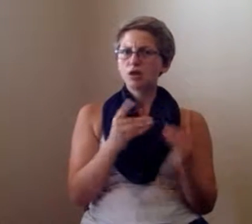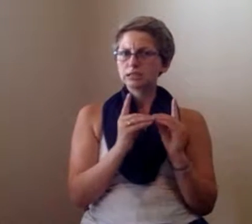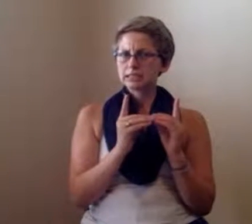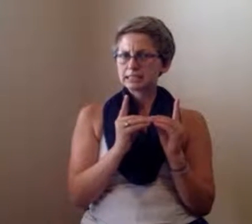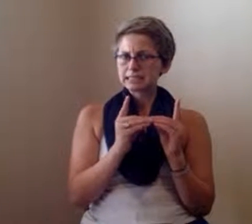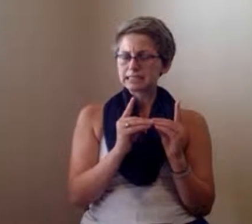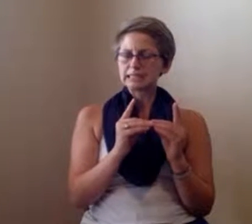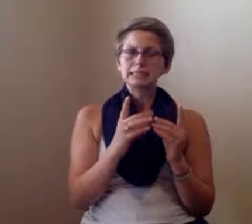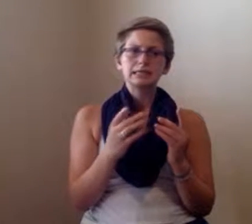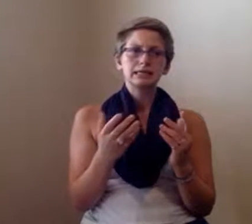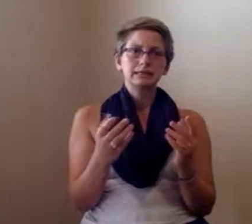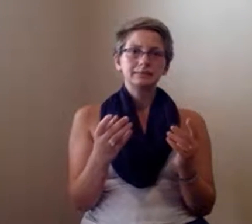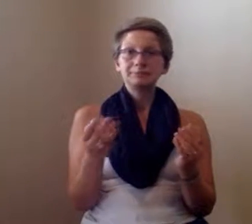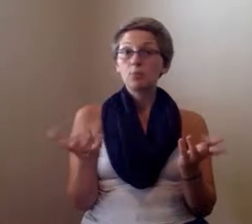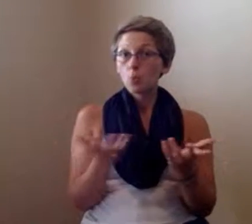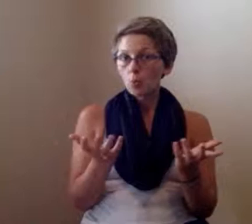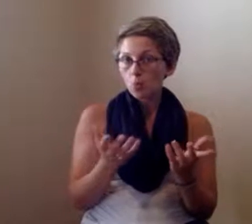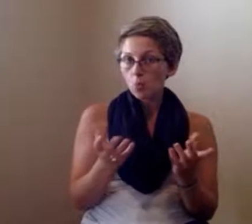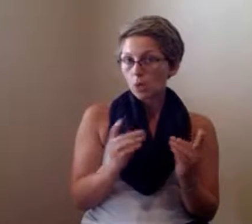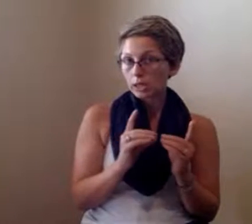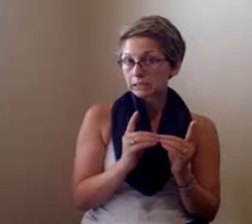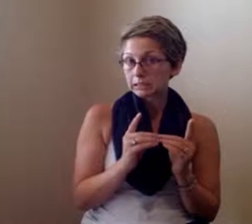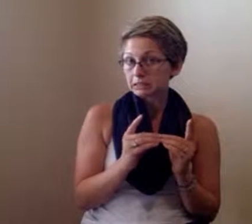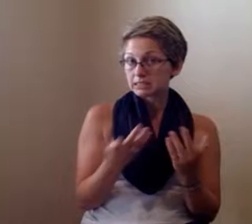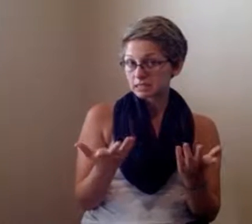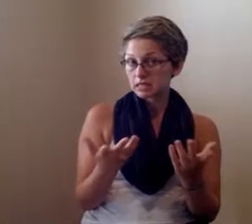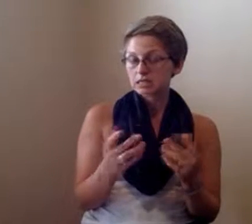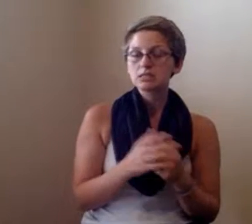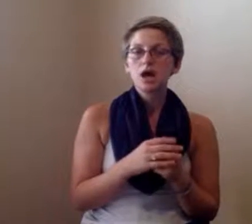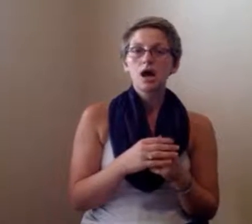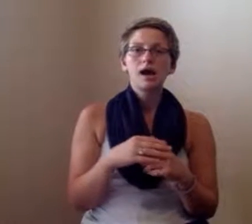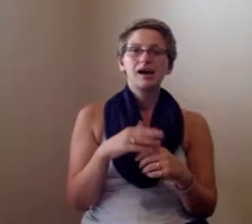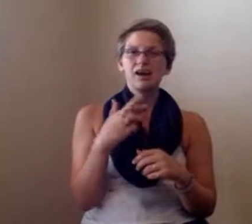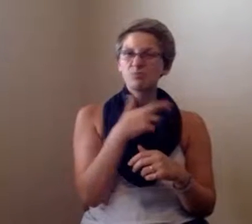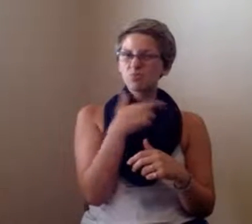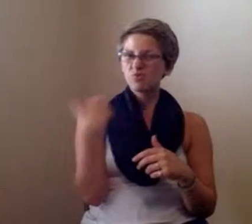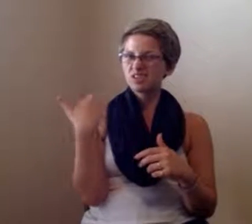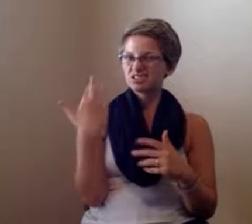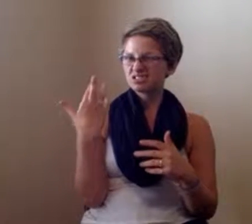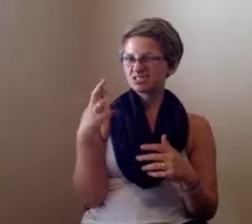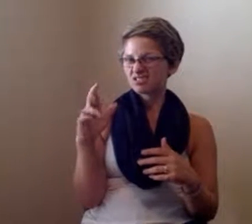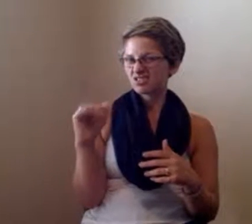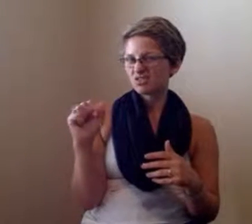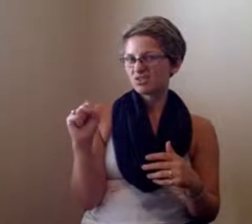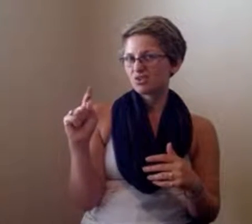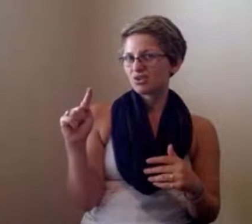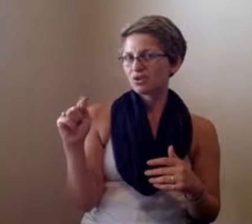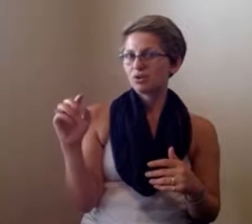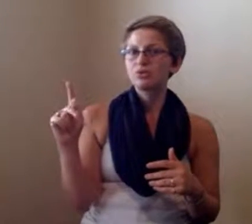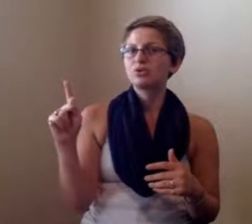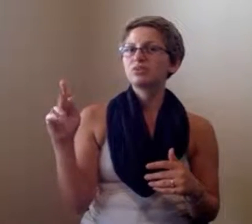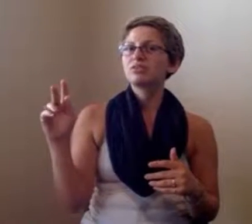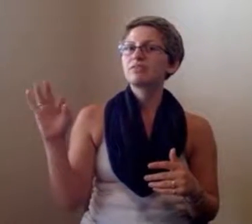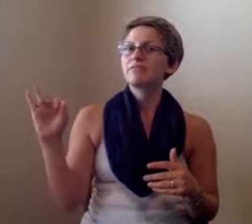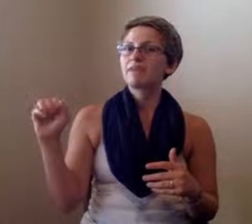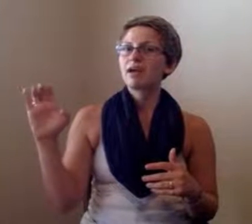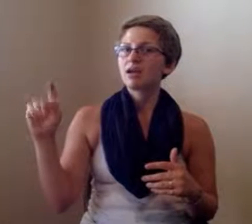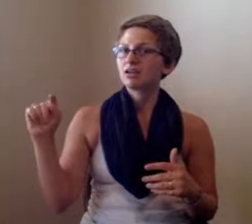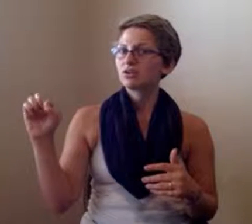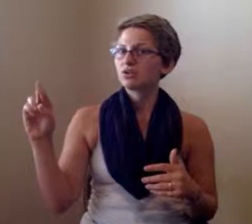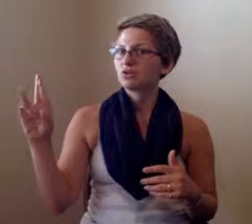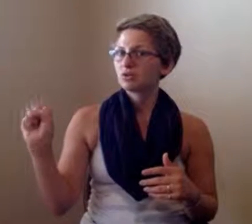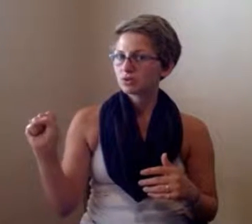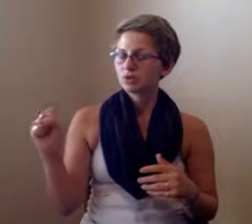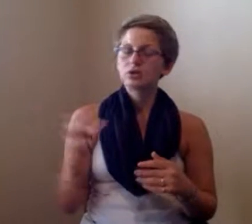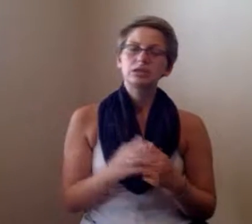disease is, risk factors, talking to your physician, and taking action to protect your heart health. What